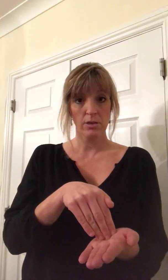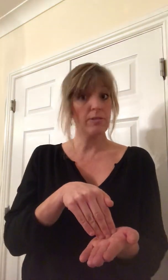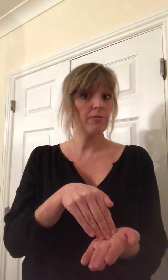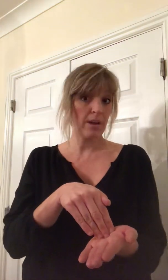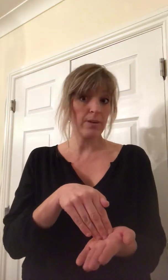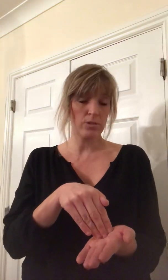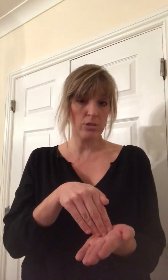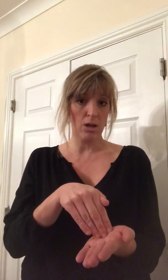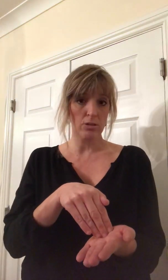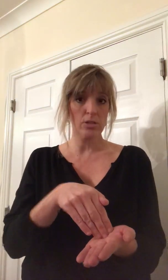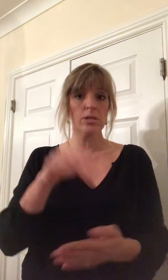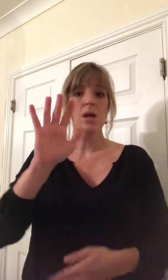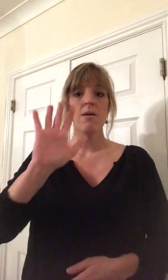even $5,000,